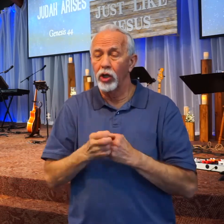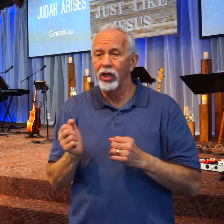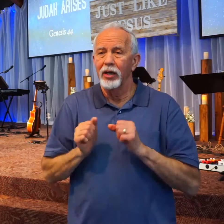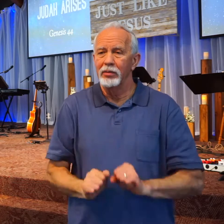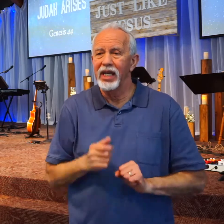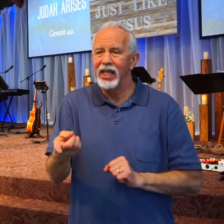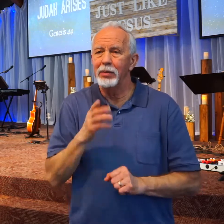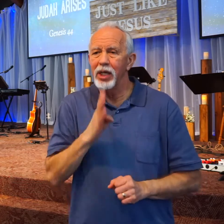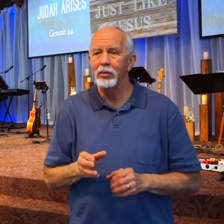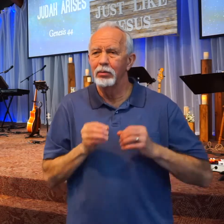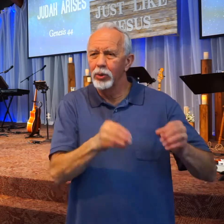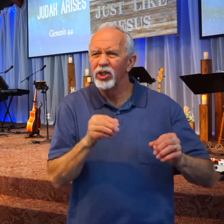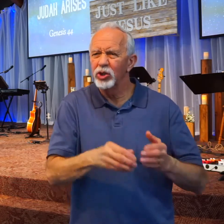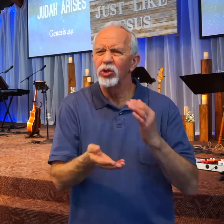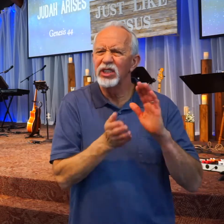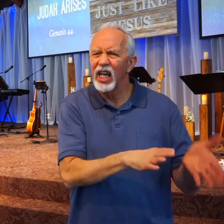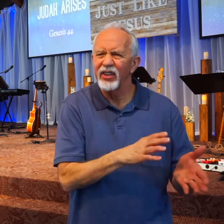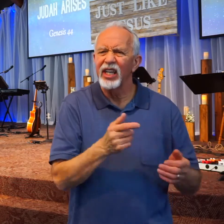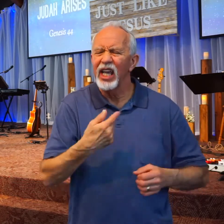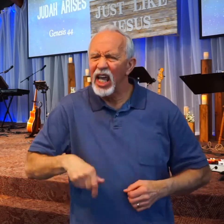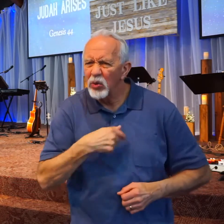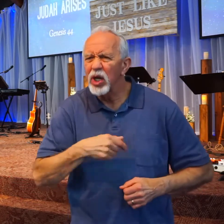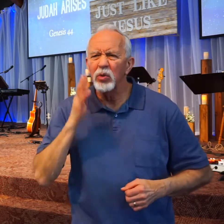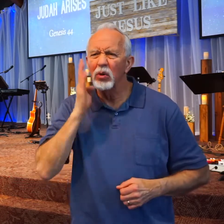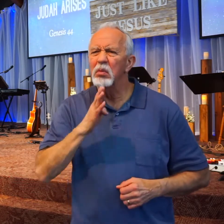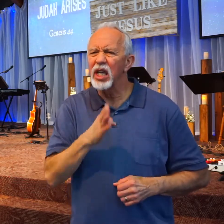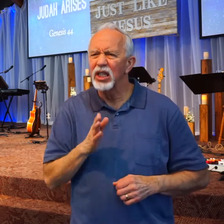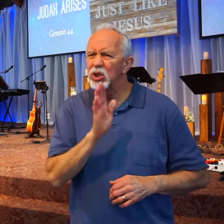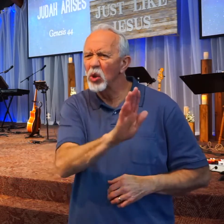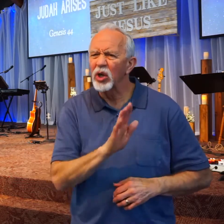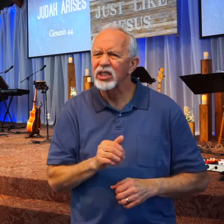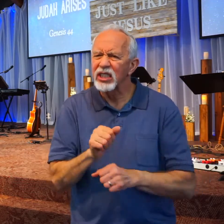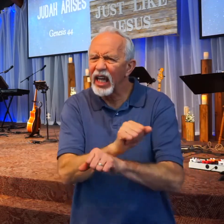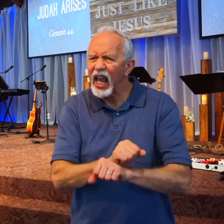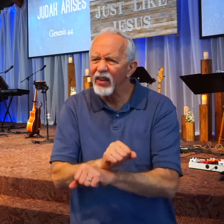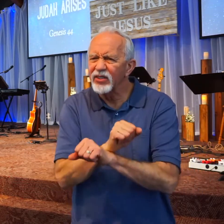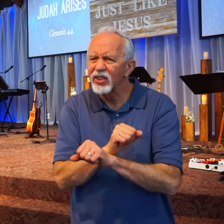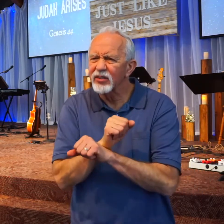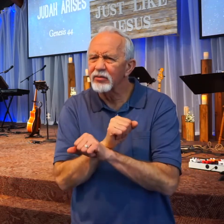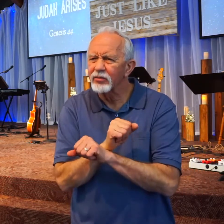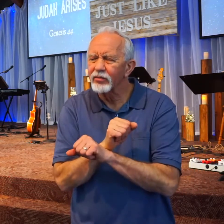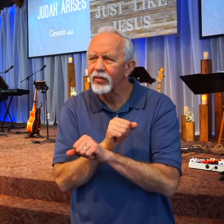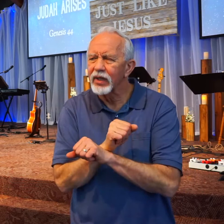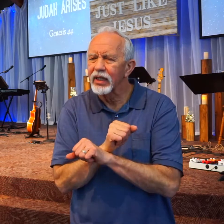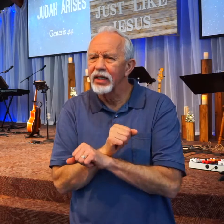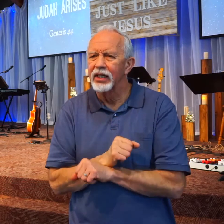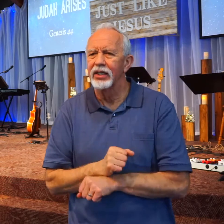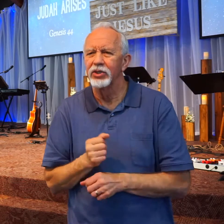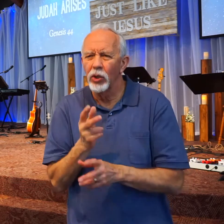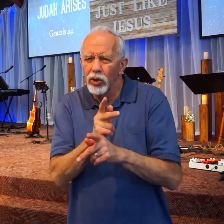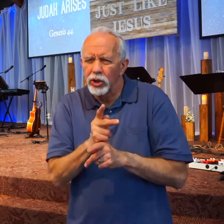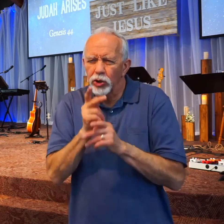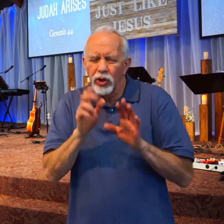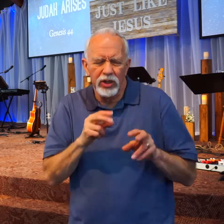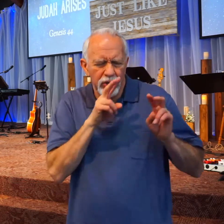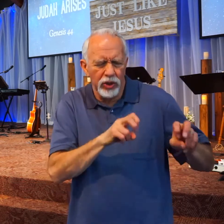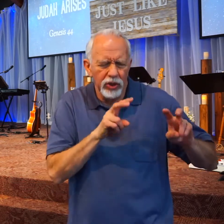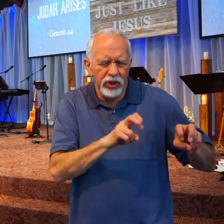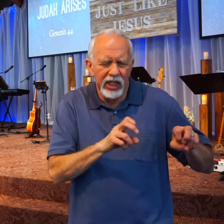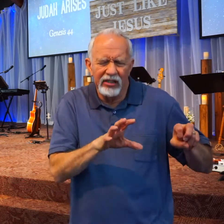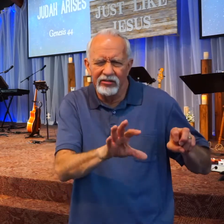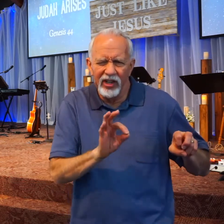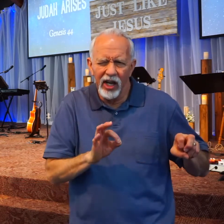death and may we be your slaves. And so the steward searched carefully, and what did he